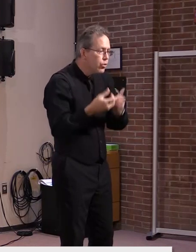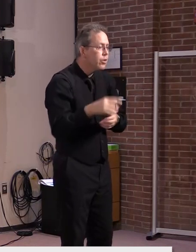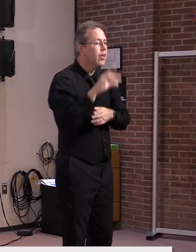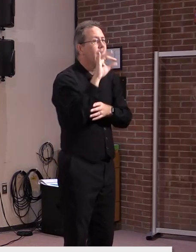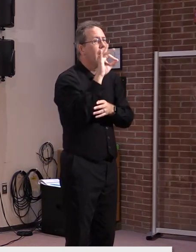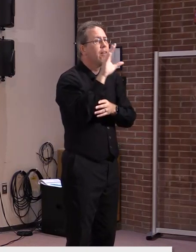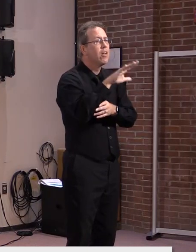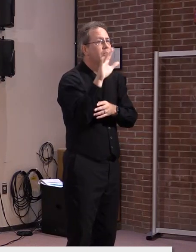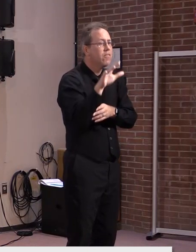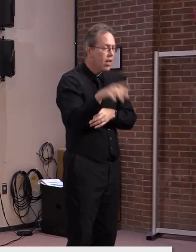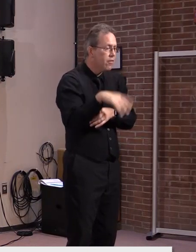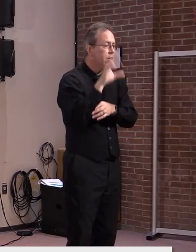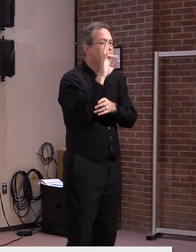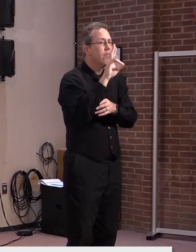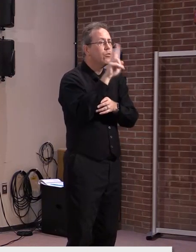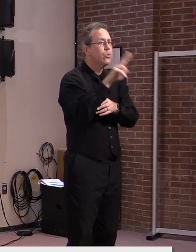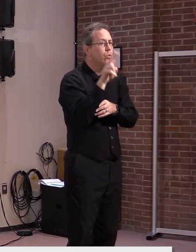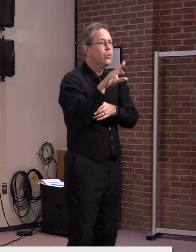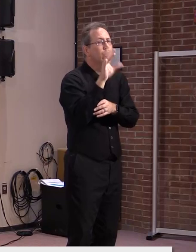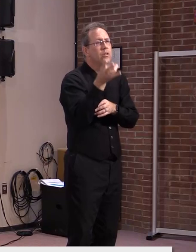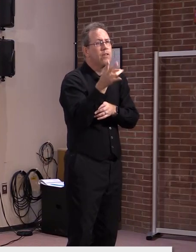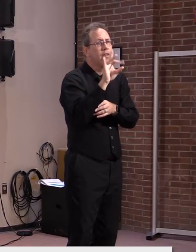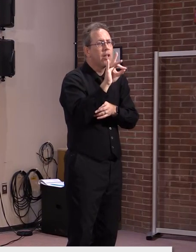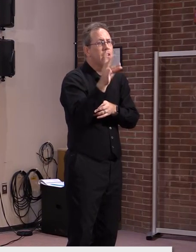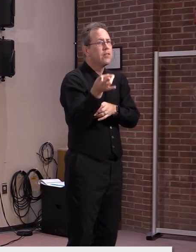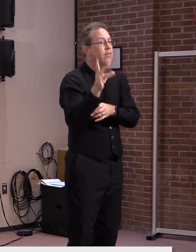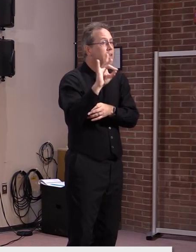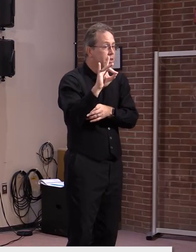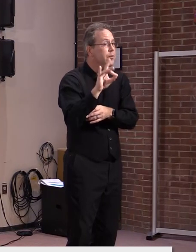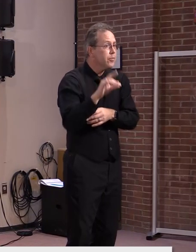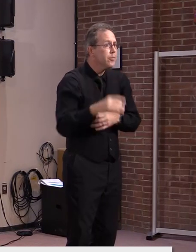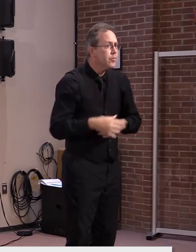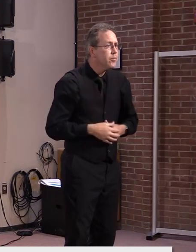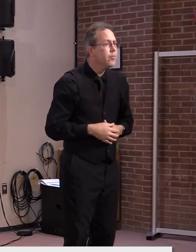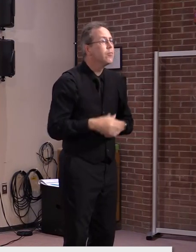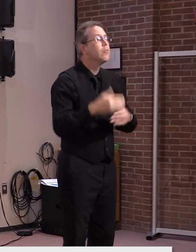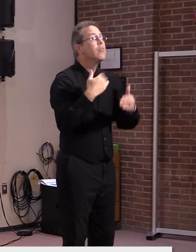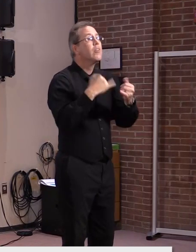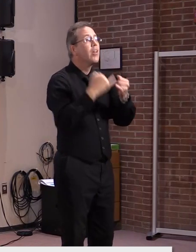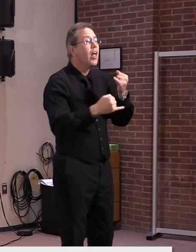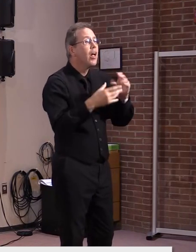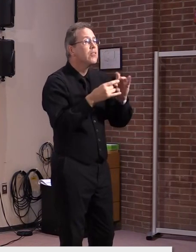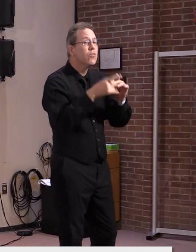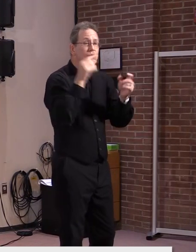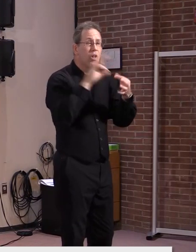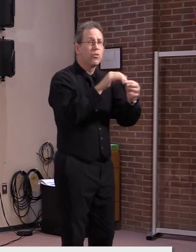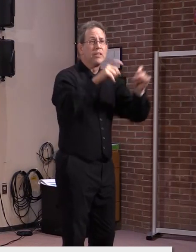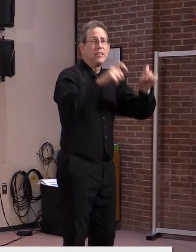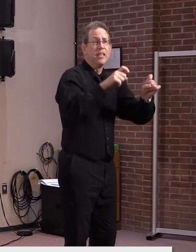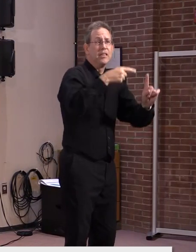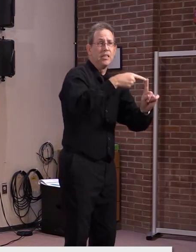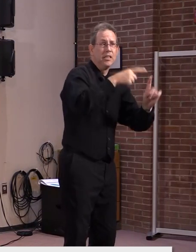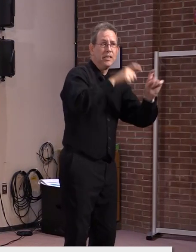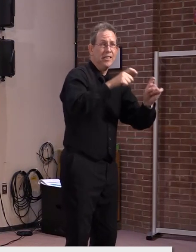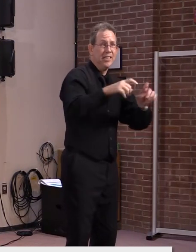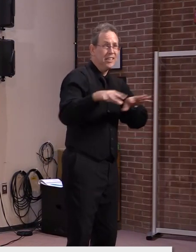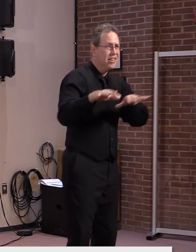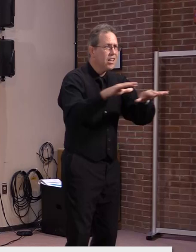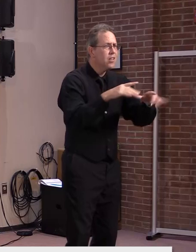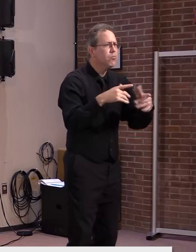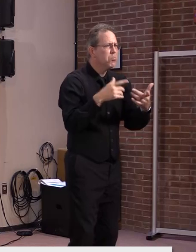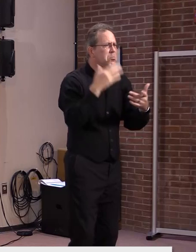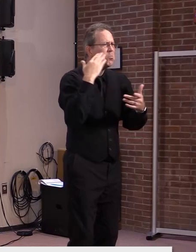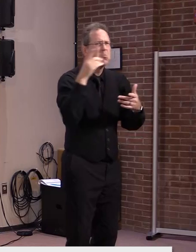855-722-7878. Lastly, I'll turn to testing for COVID-19. As Commissioner Pichek has mentioned, we have a